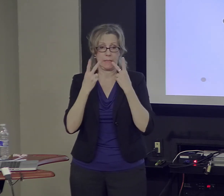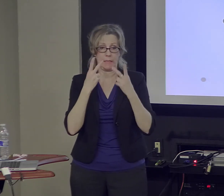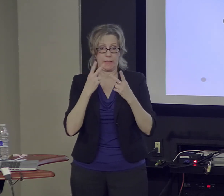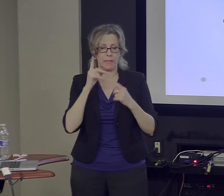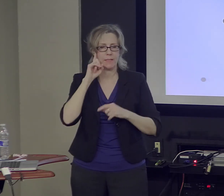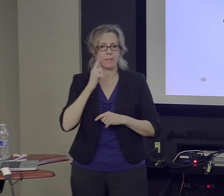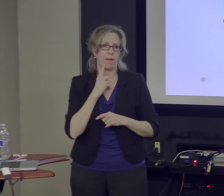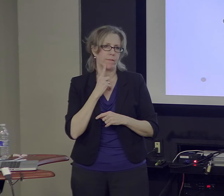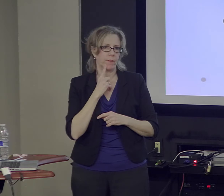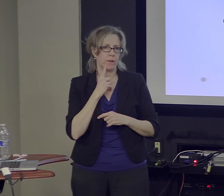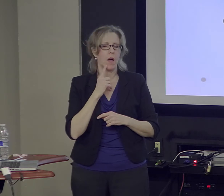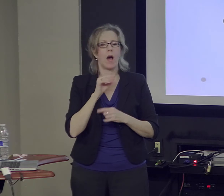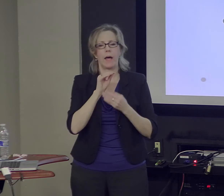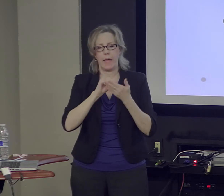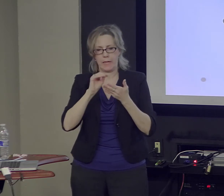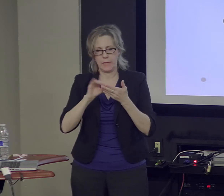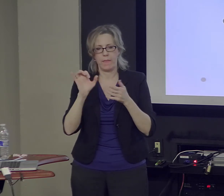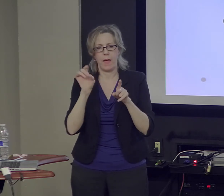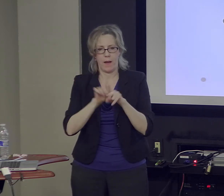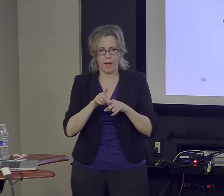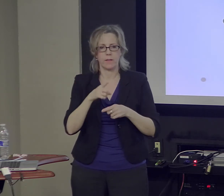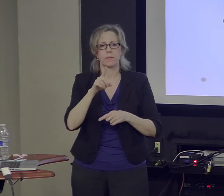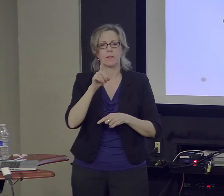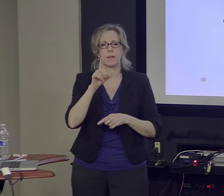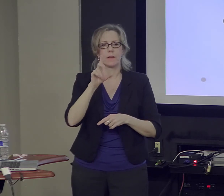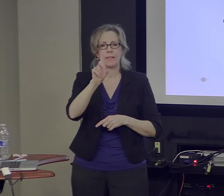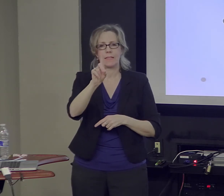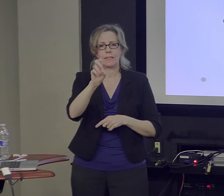each form that I've observed.